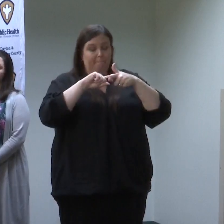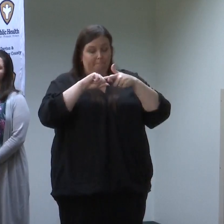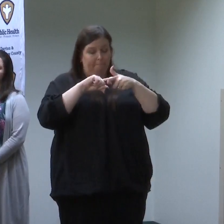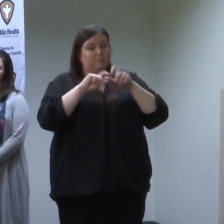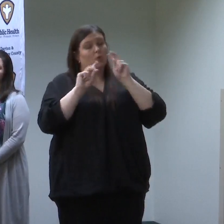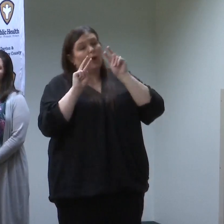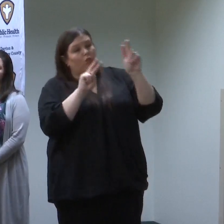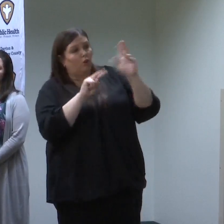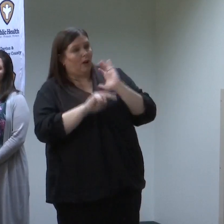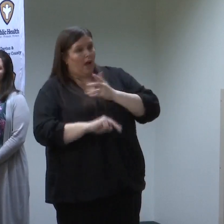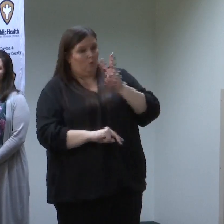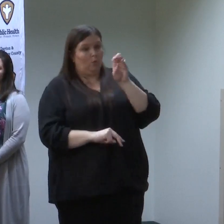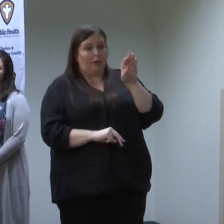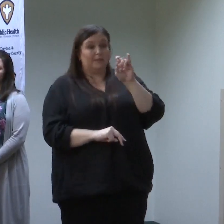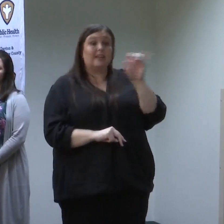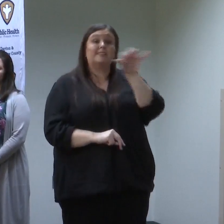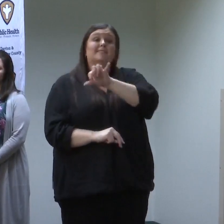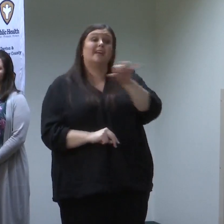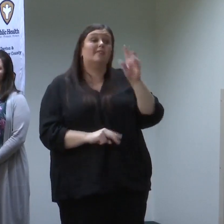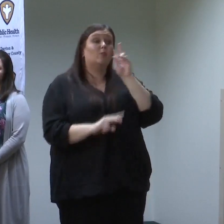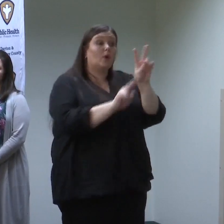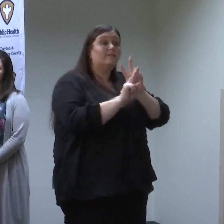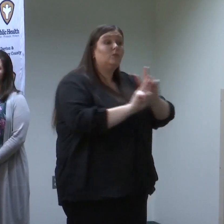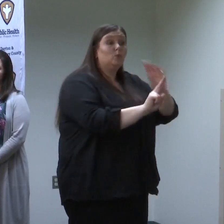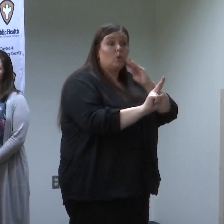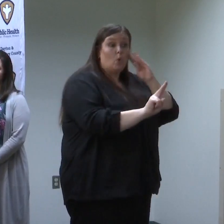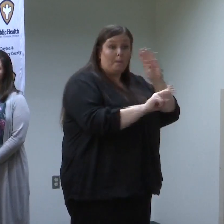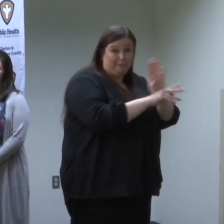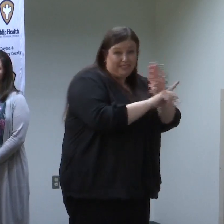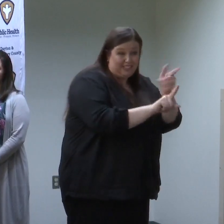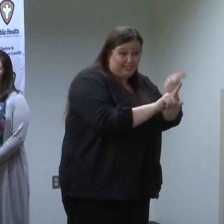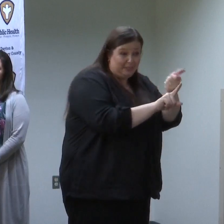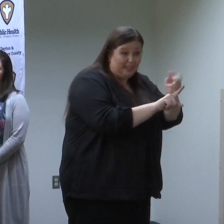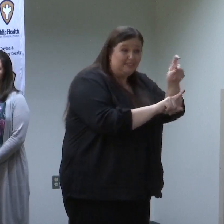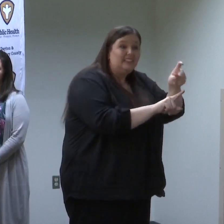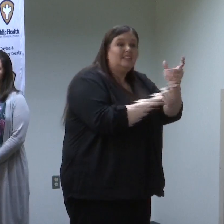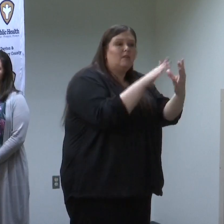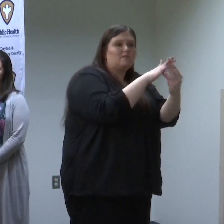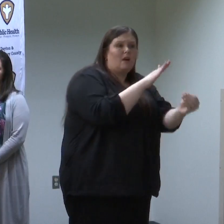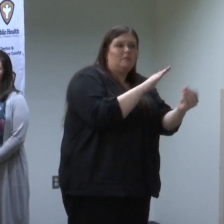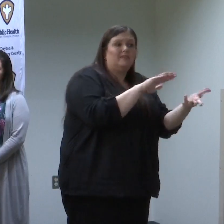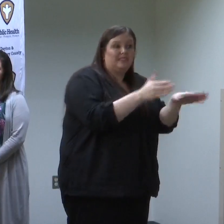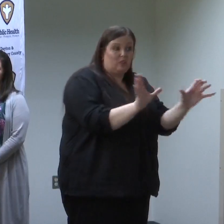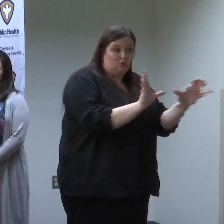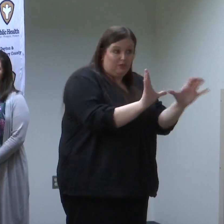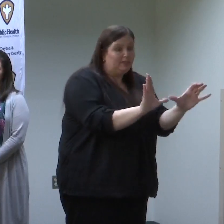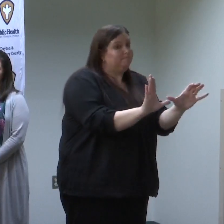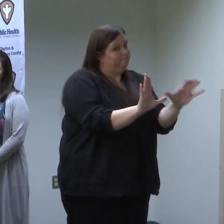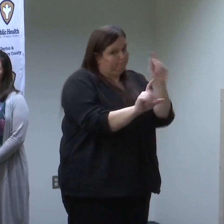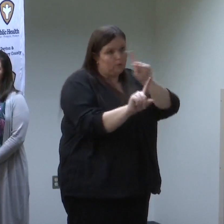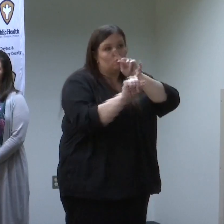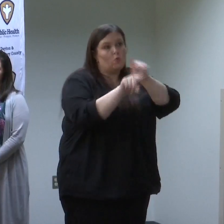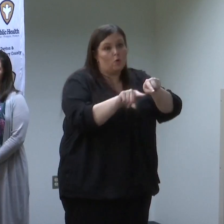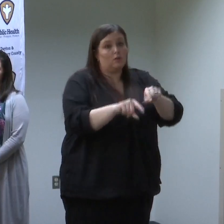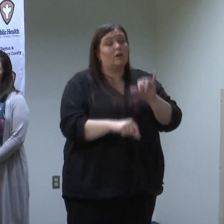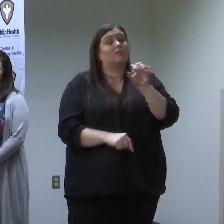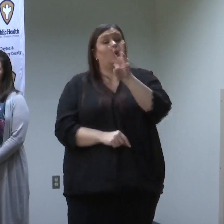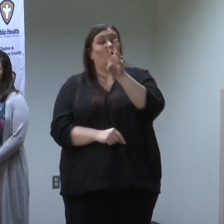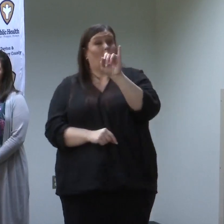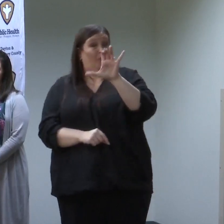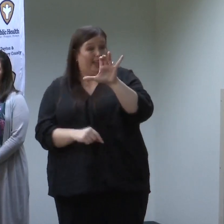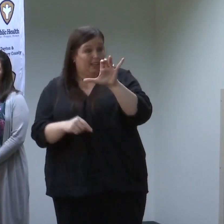is available on our website for funeral homes that are requesting those death certificates. Additionally, our Women, Infants, and